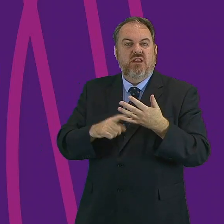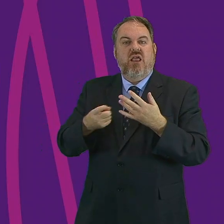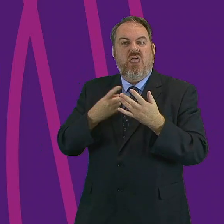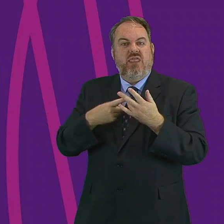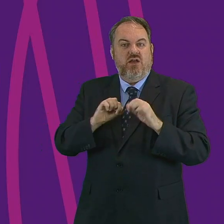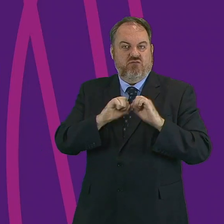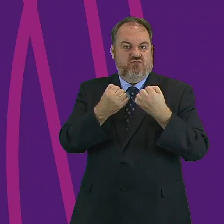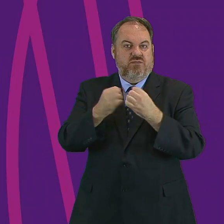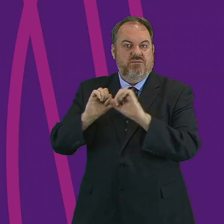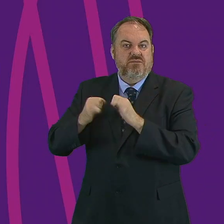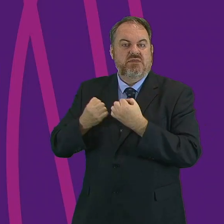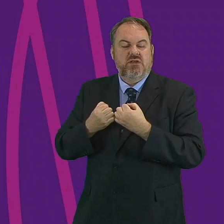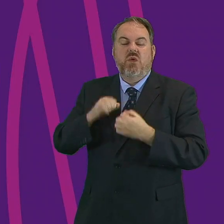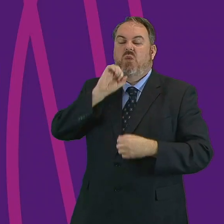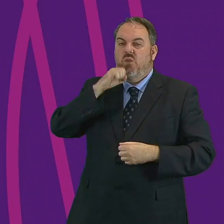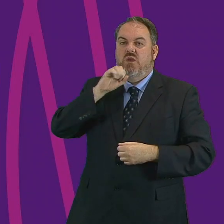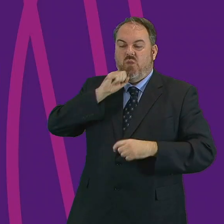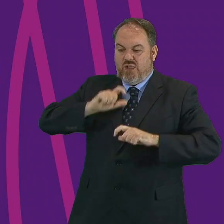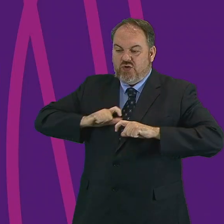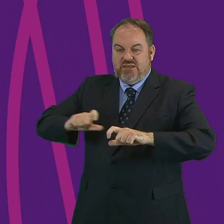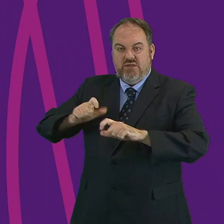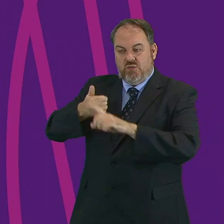5, Brian Whittle.